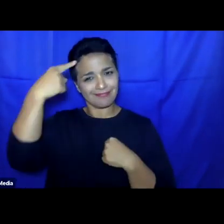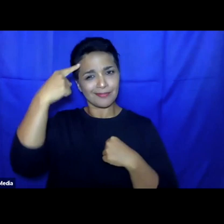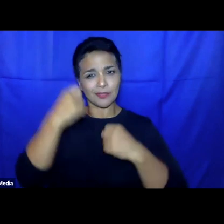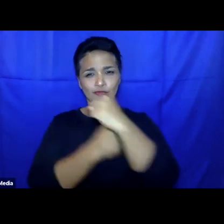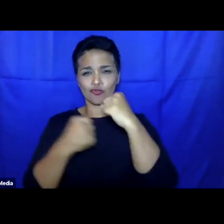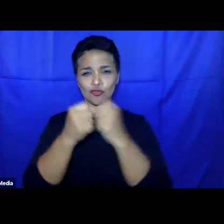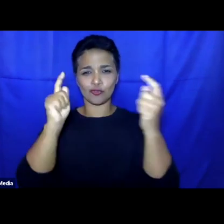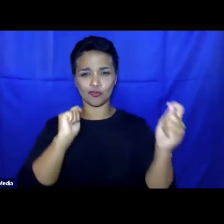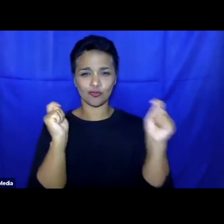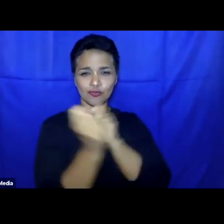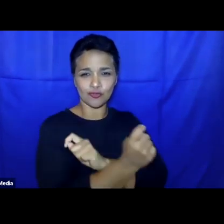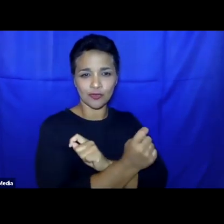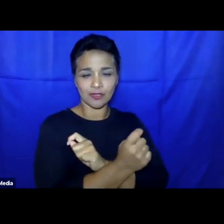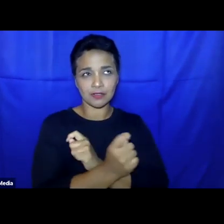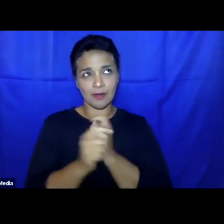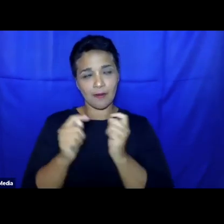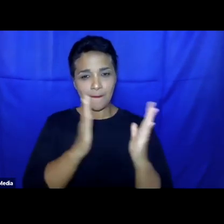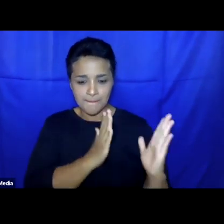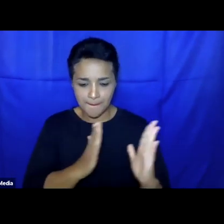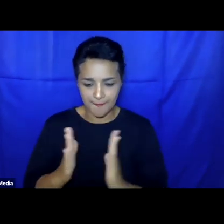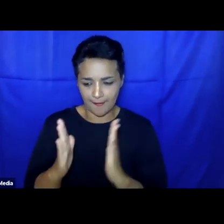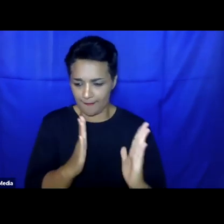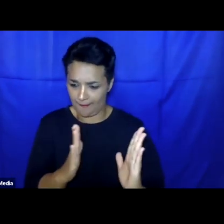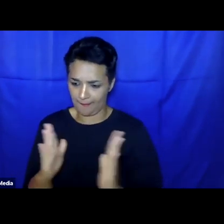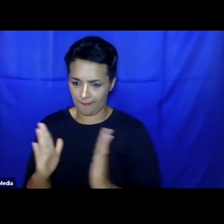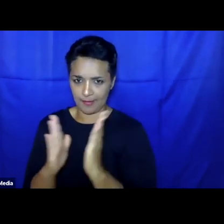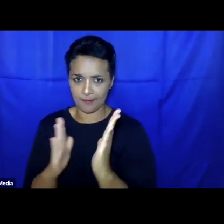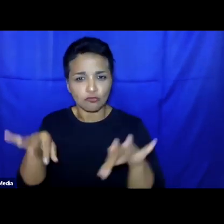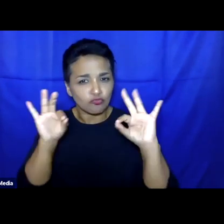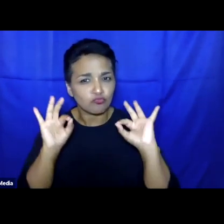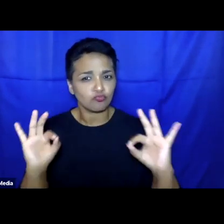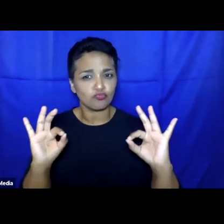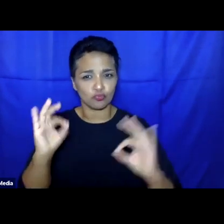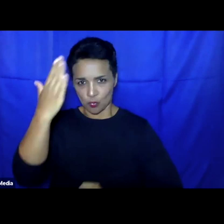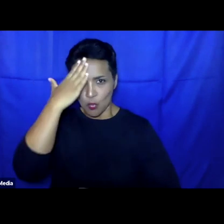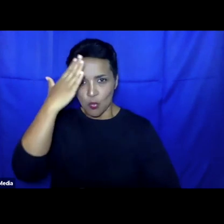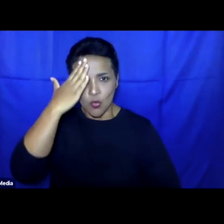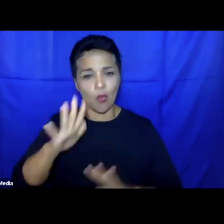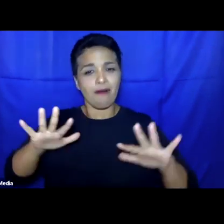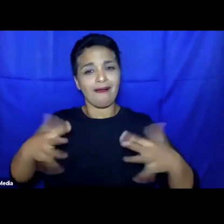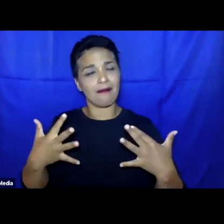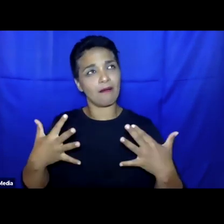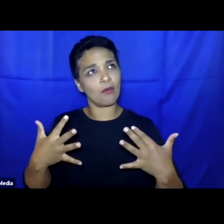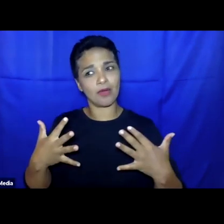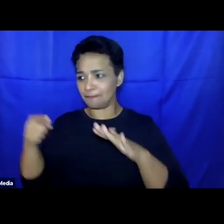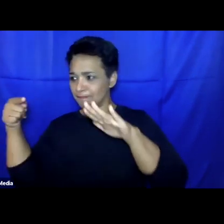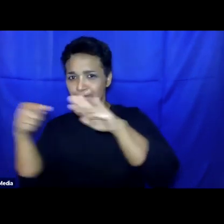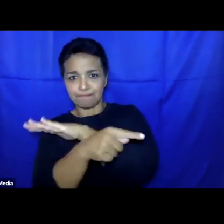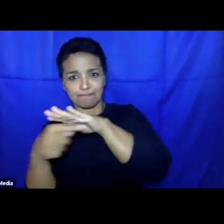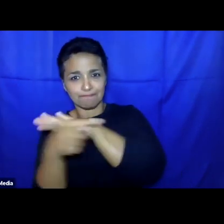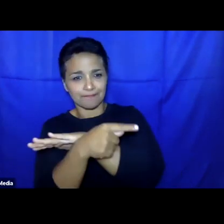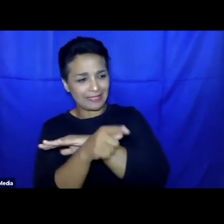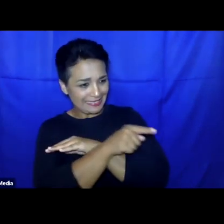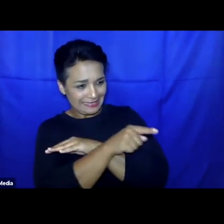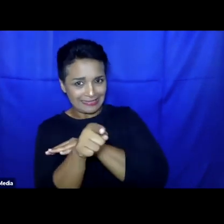the aid, planning, and give, hope for those who are able